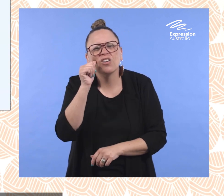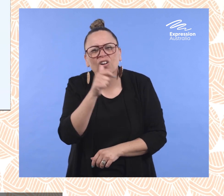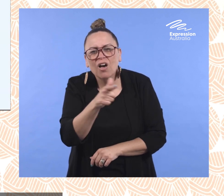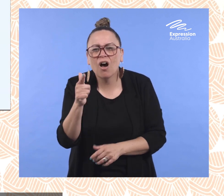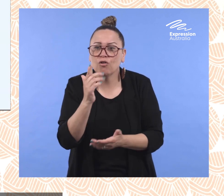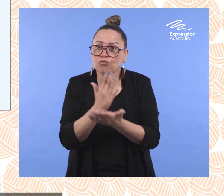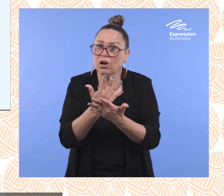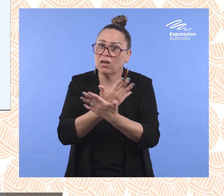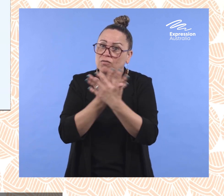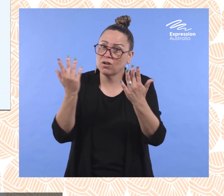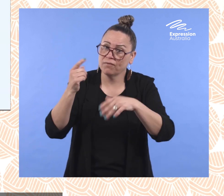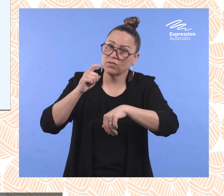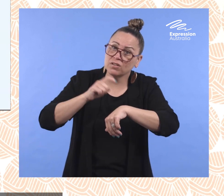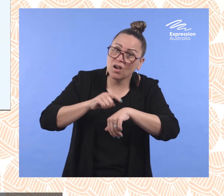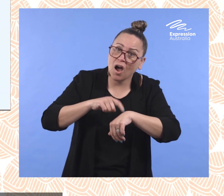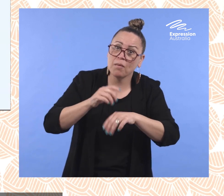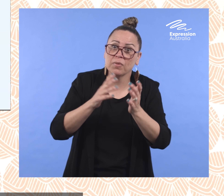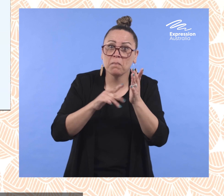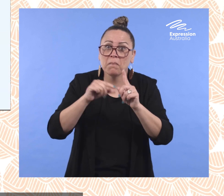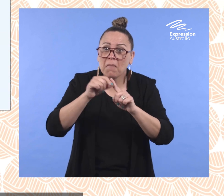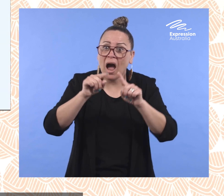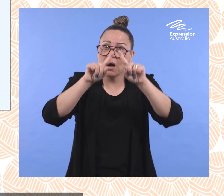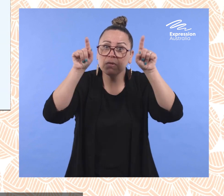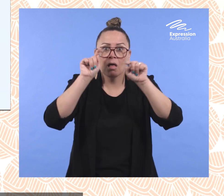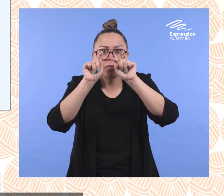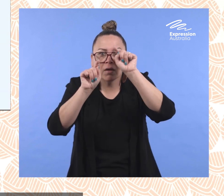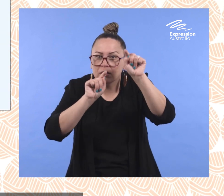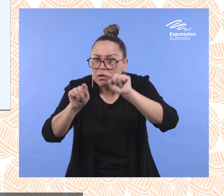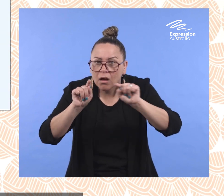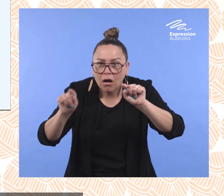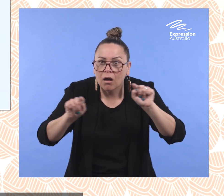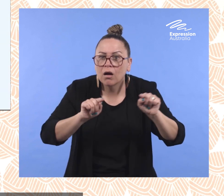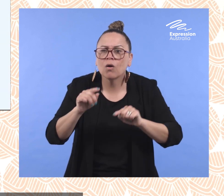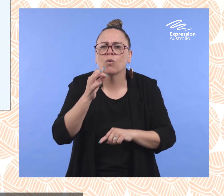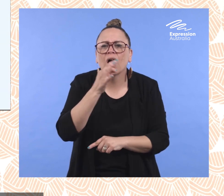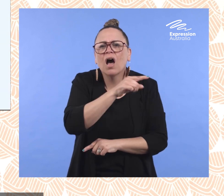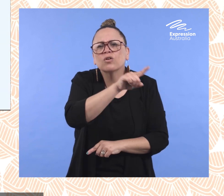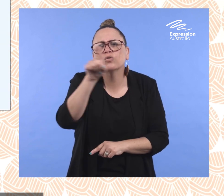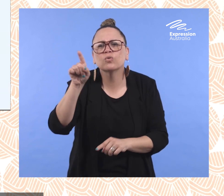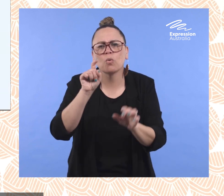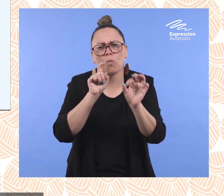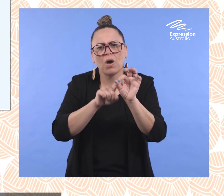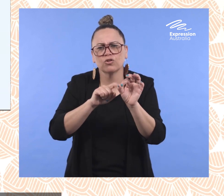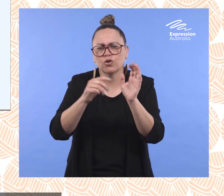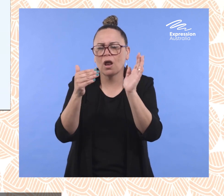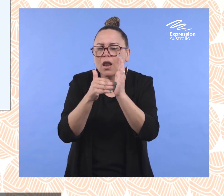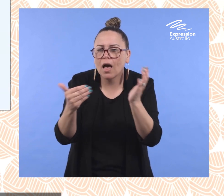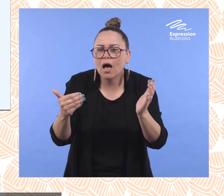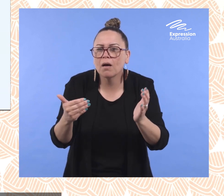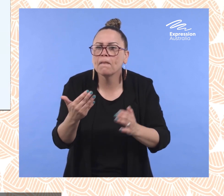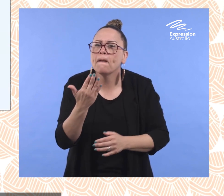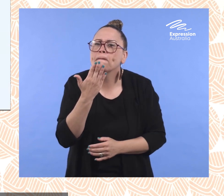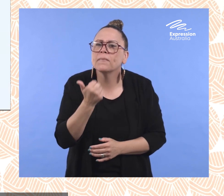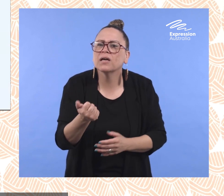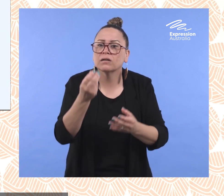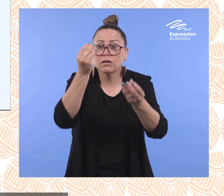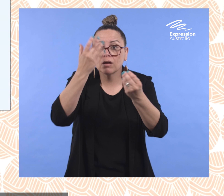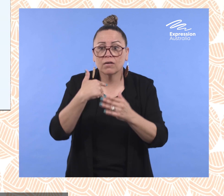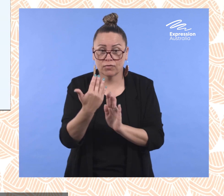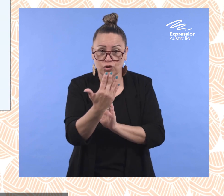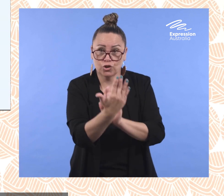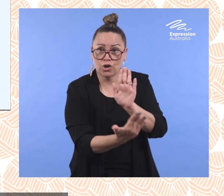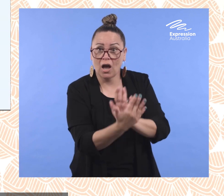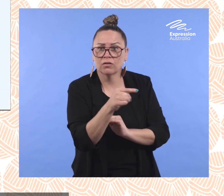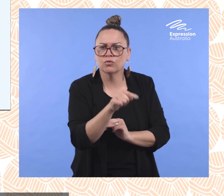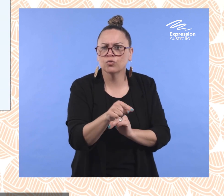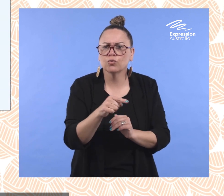spend a lot of time on this map. And we'll just ask you a question now. If you could please share in the chat, if you